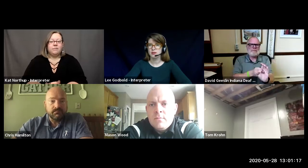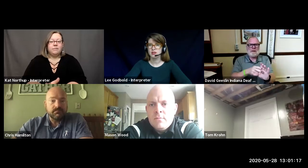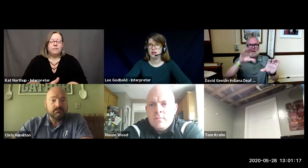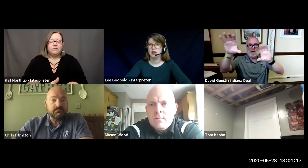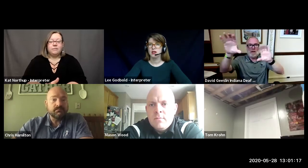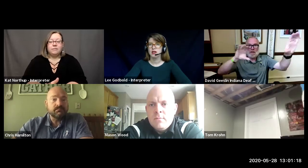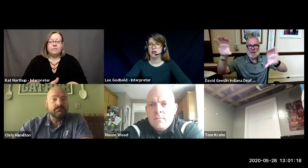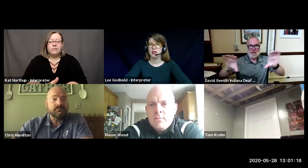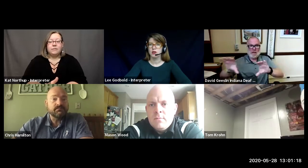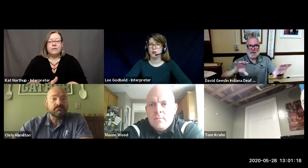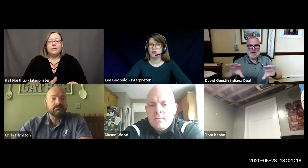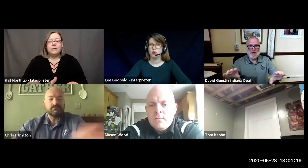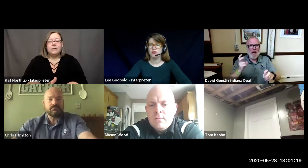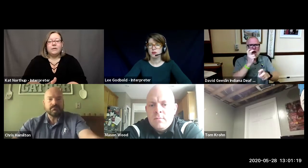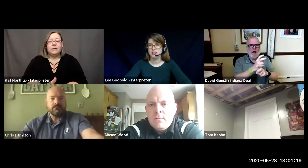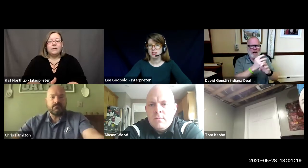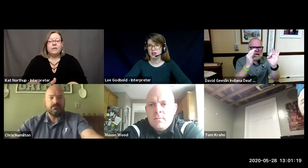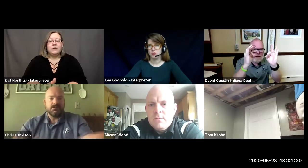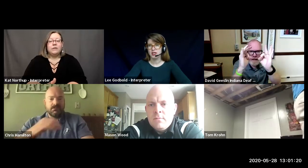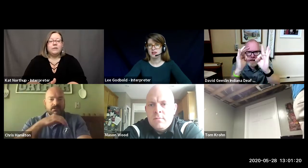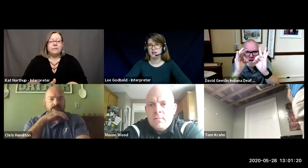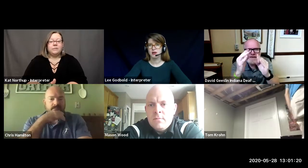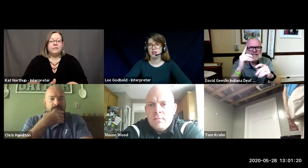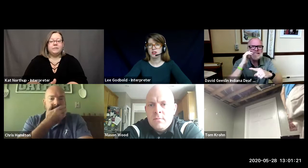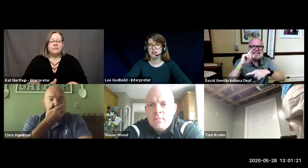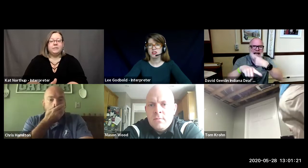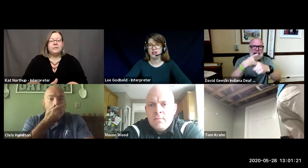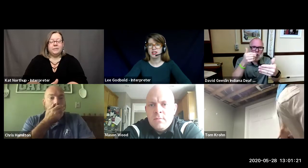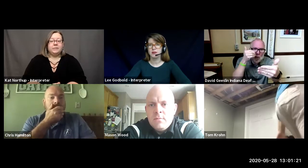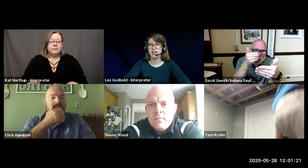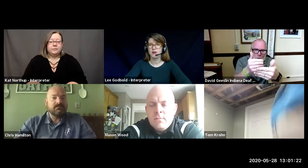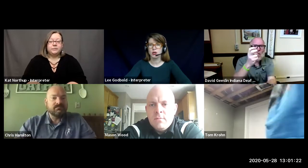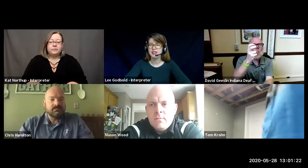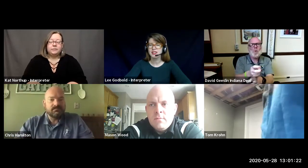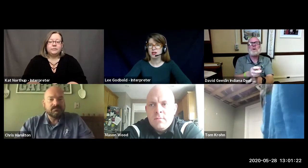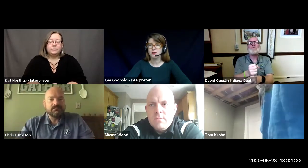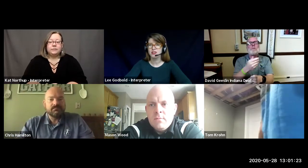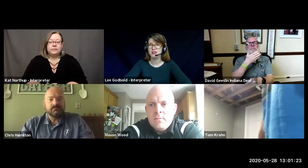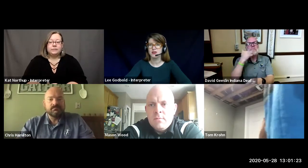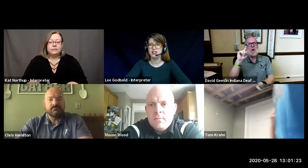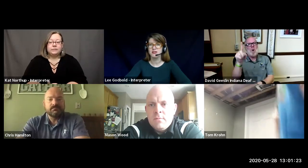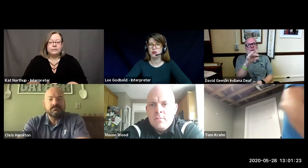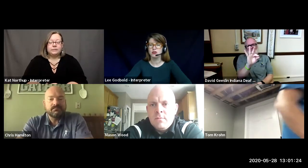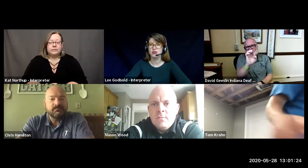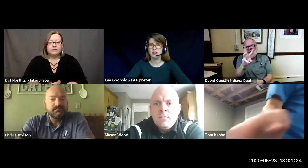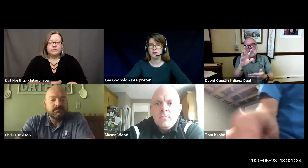workshops. I know we have quite a few participants, which ends up cluttering the screen, making everyone quite small, which is very difficult to see